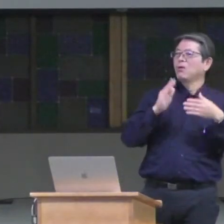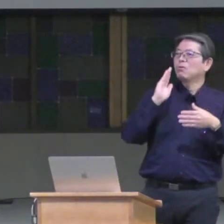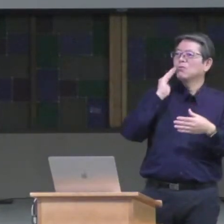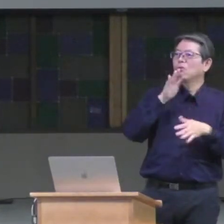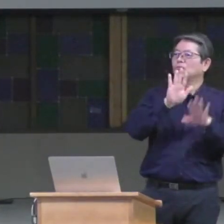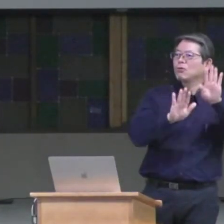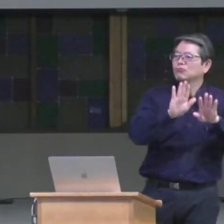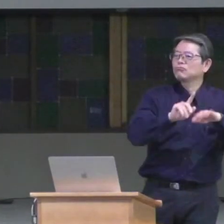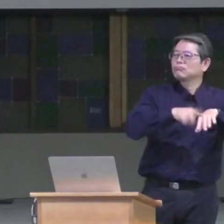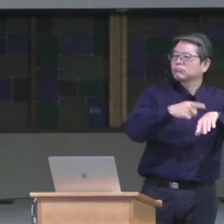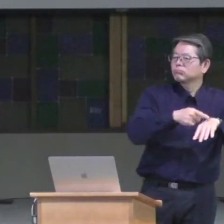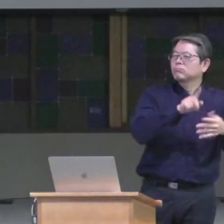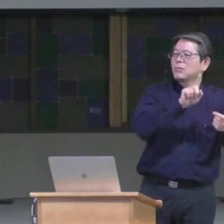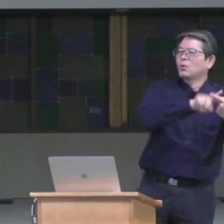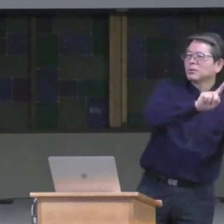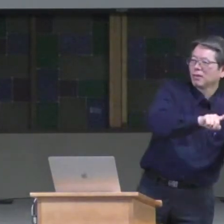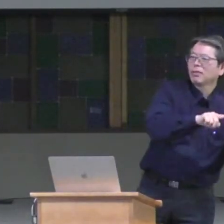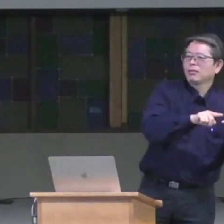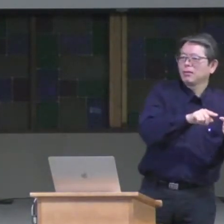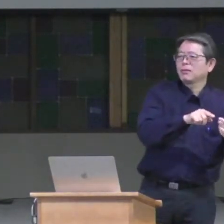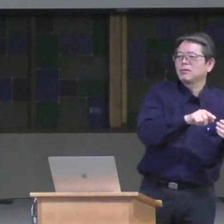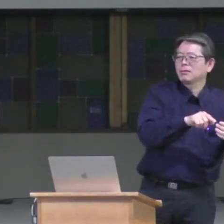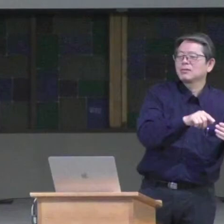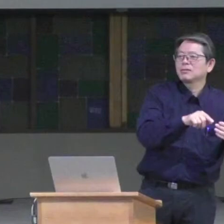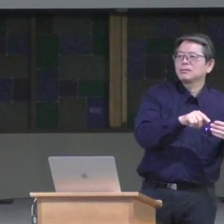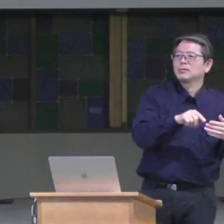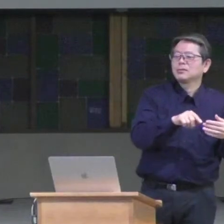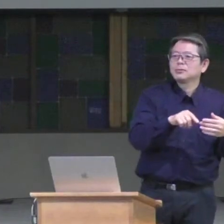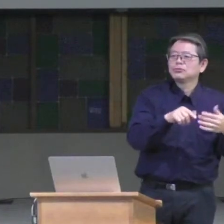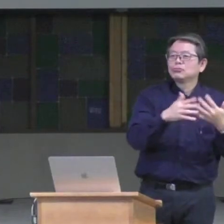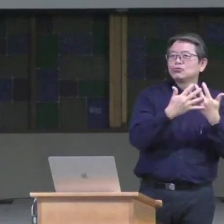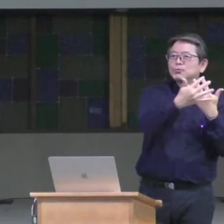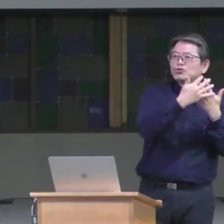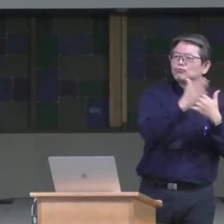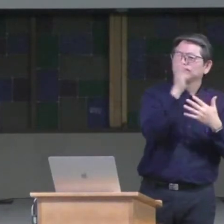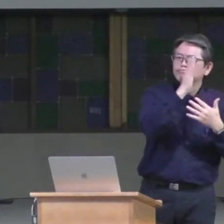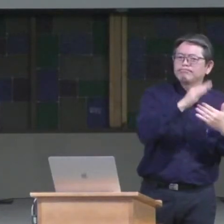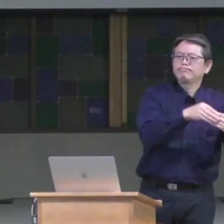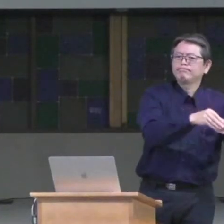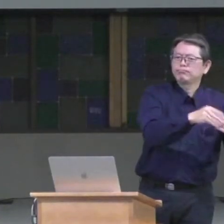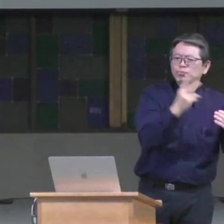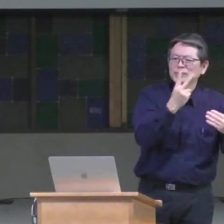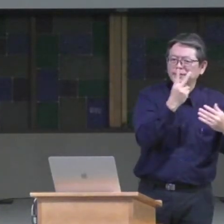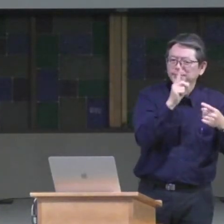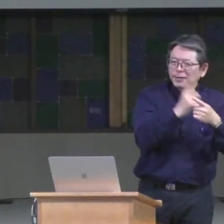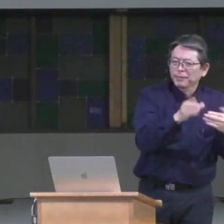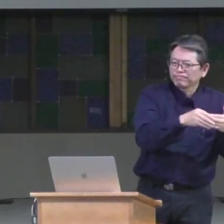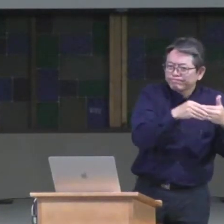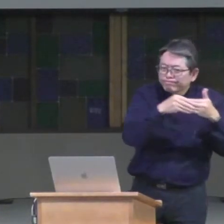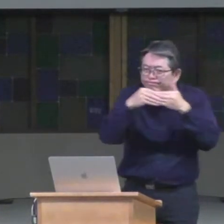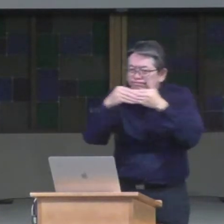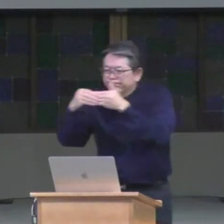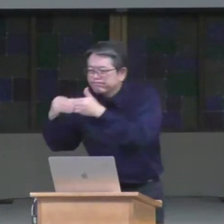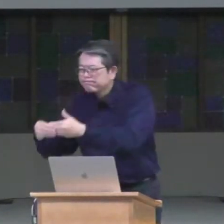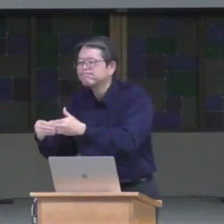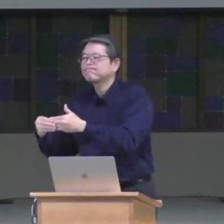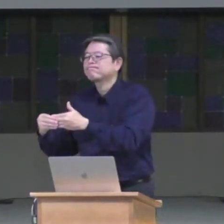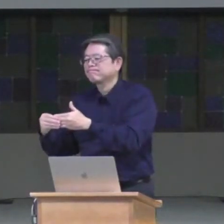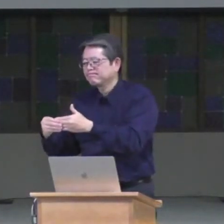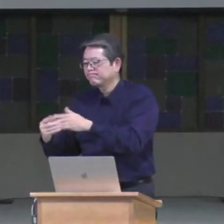but it's just amazing to me that 2,000 years ago, Jesus was aware of what deaf people need, and he